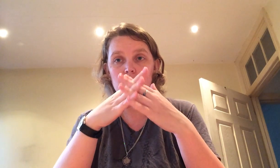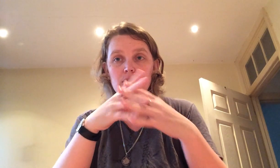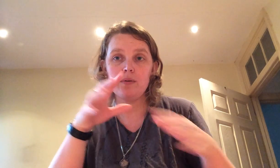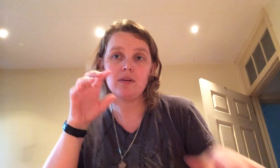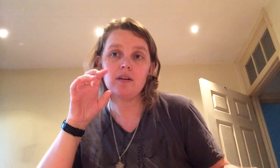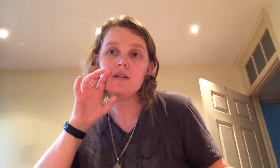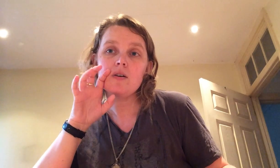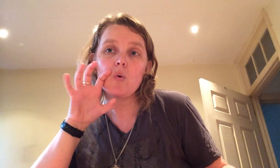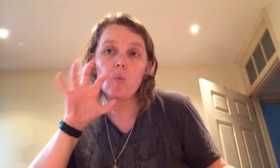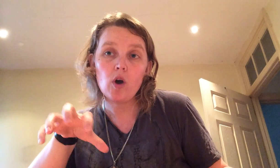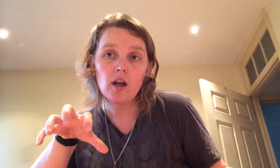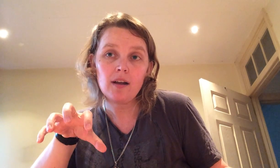W,